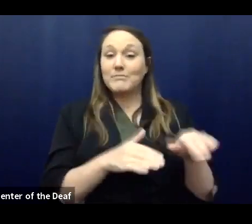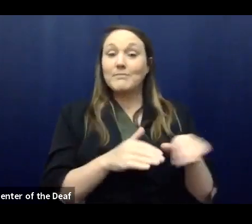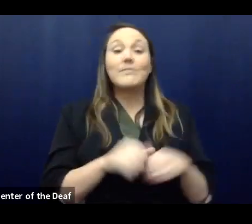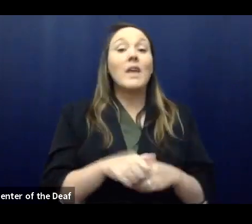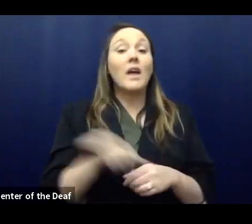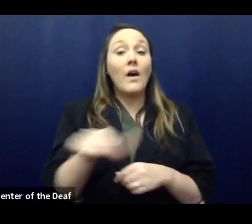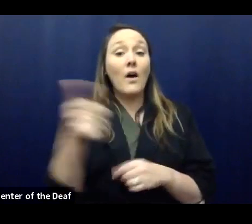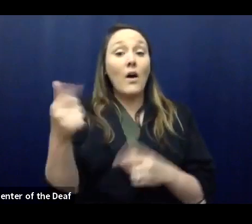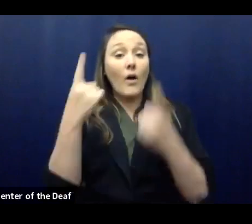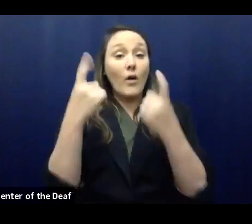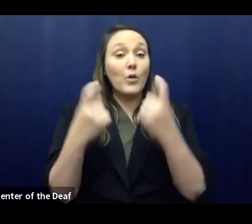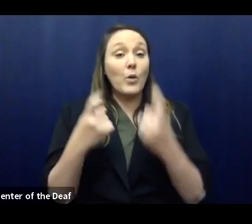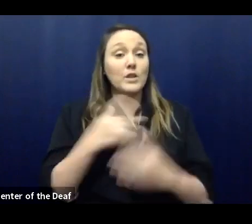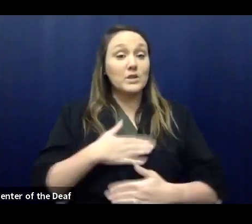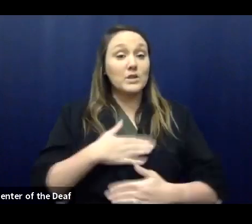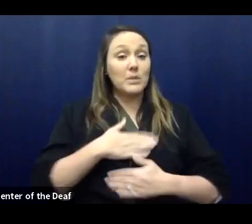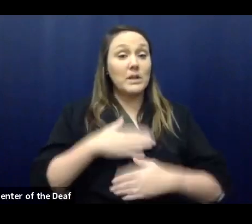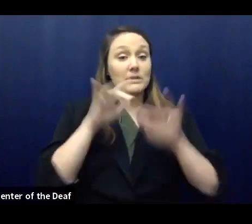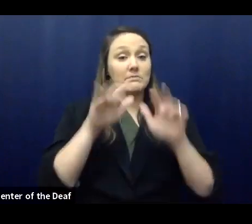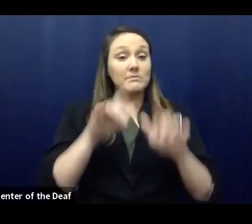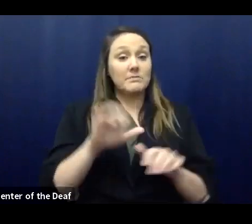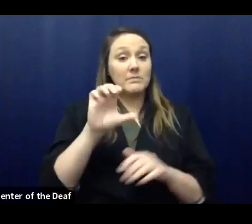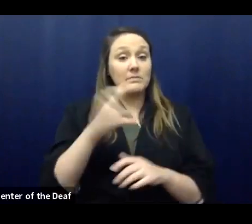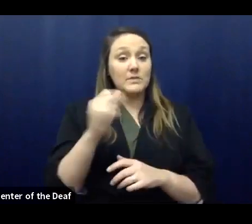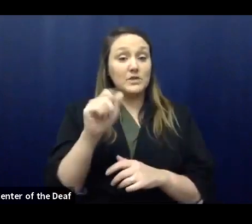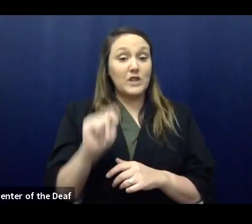please submit them into the chat feature and we'll read them for you.